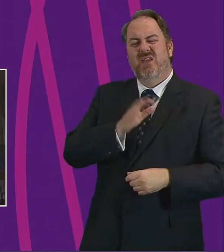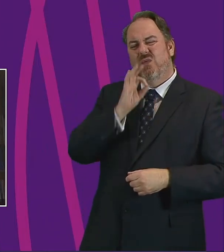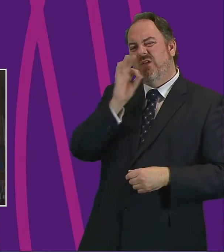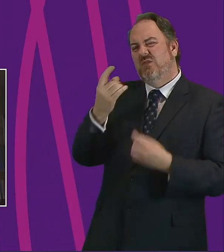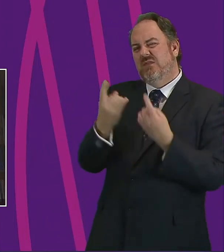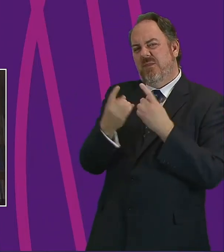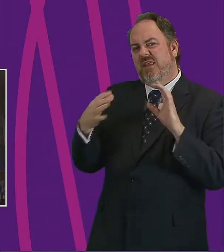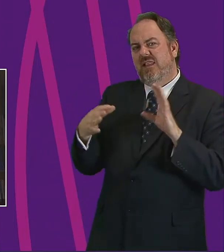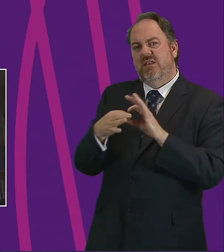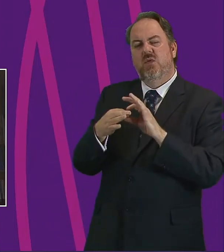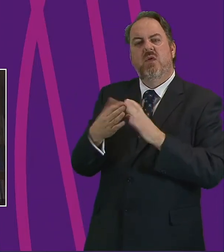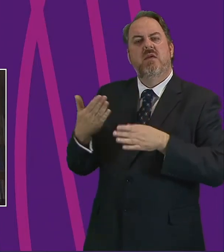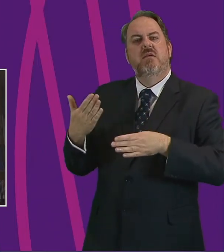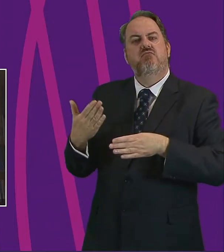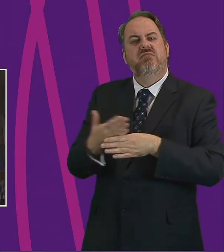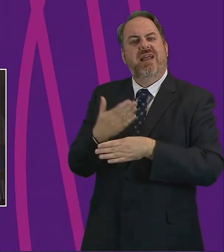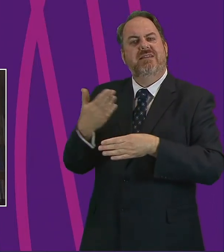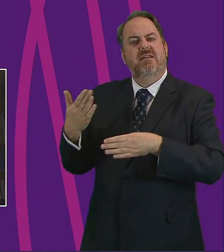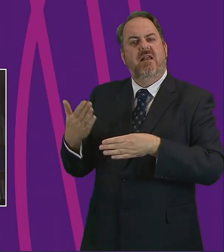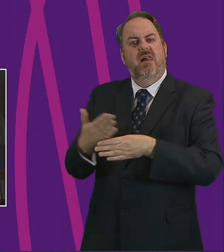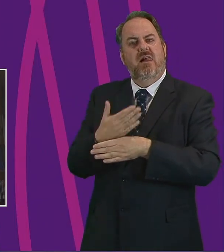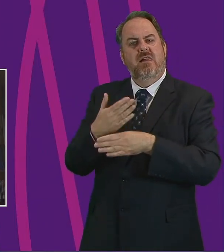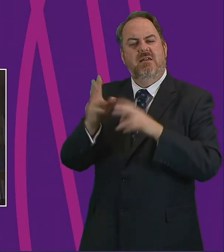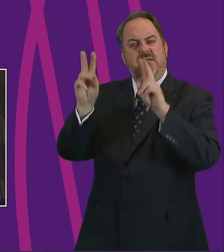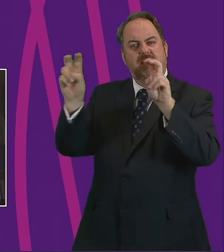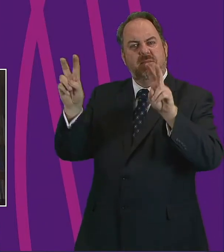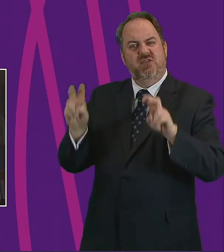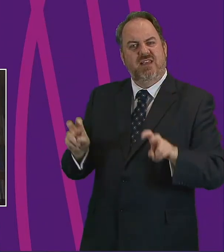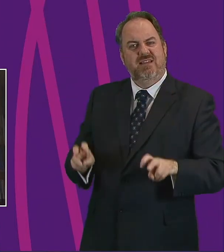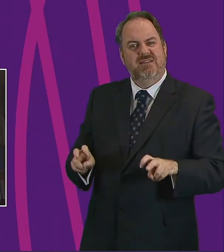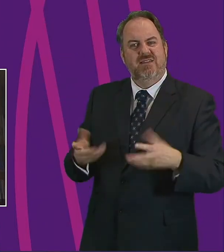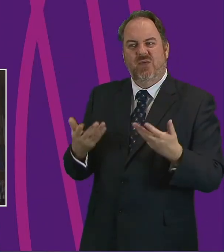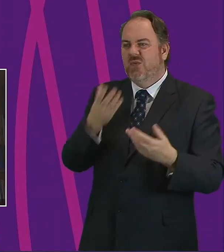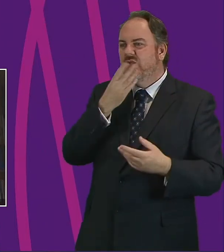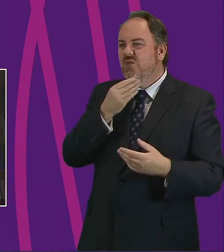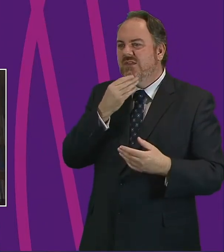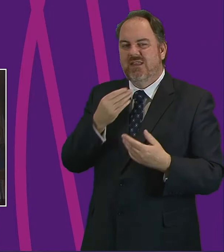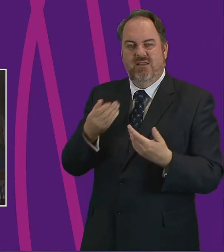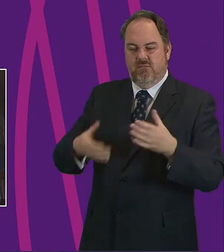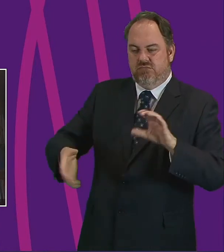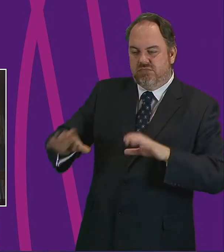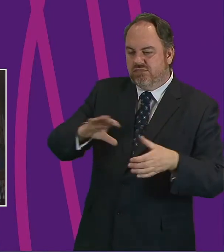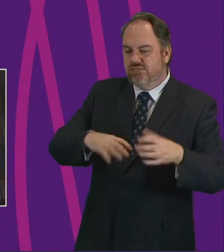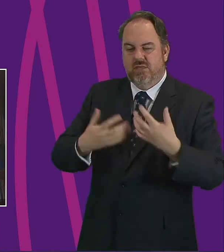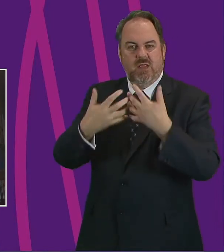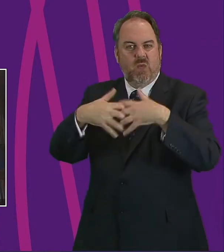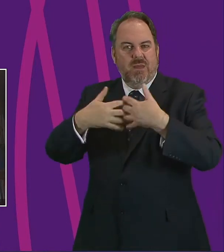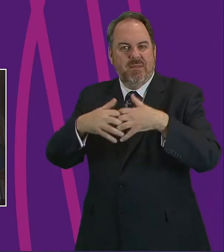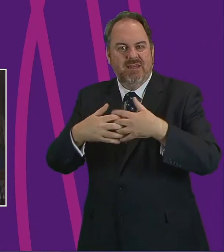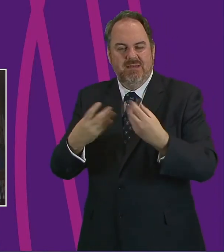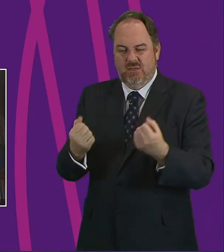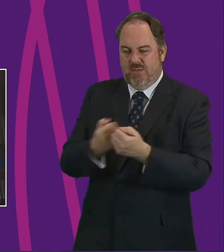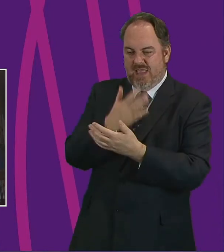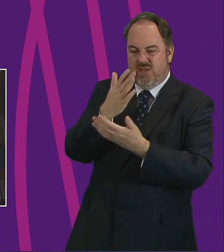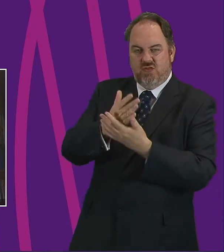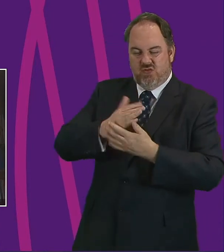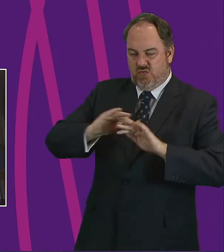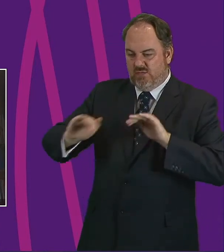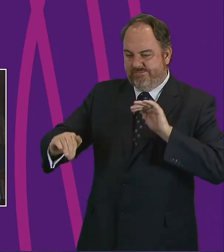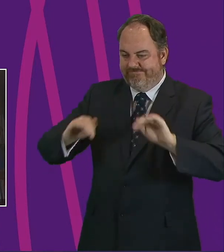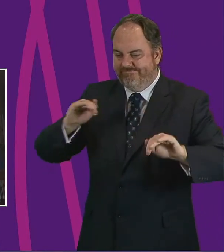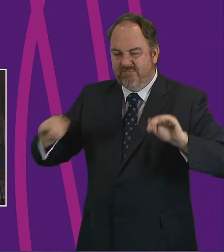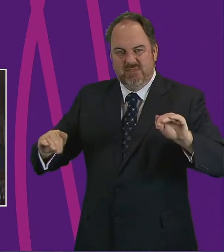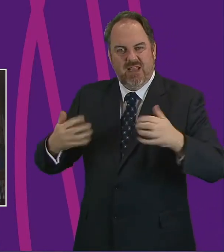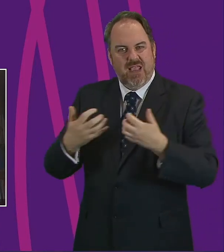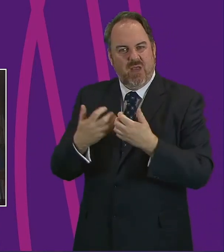schools return, how equipment, kit and instruments are going to be used in a hygienic manner. Will teachers